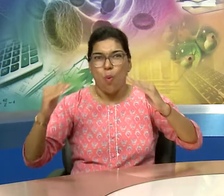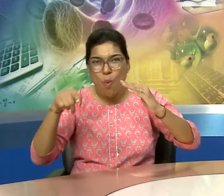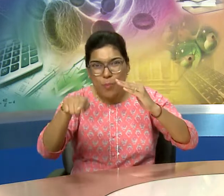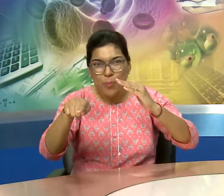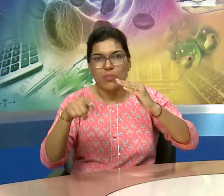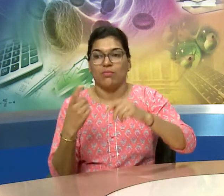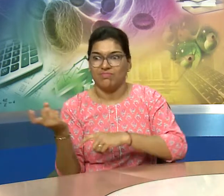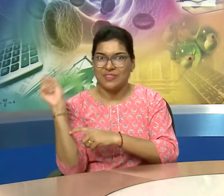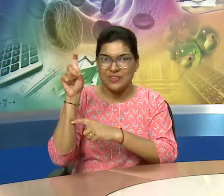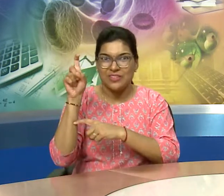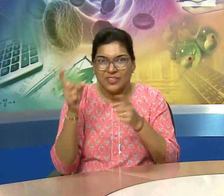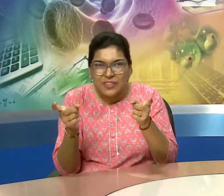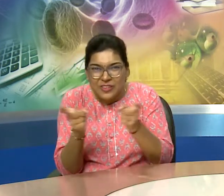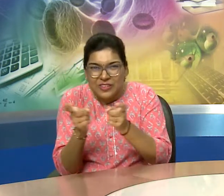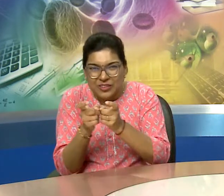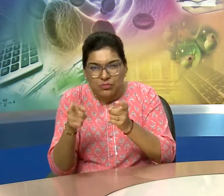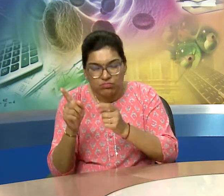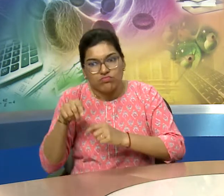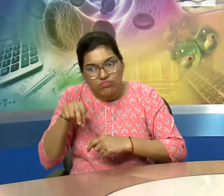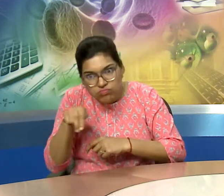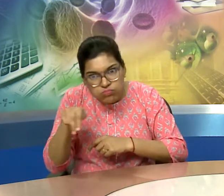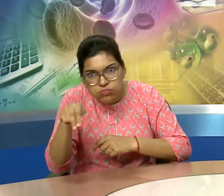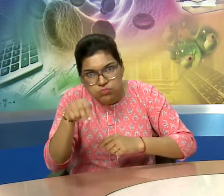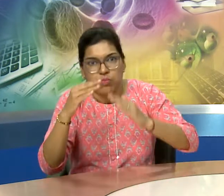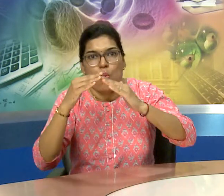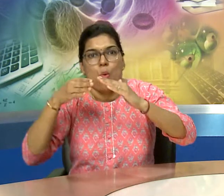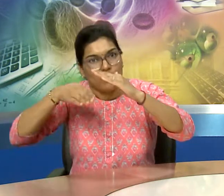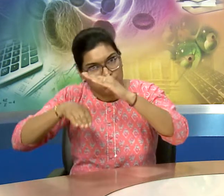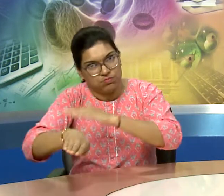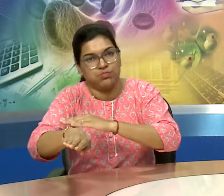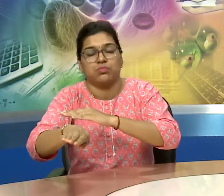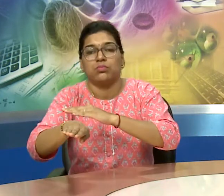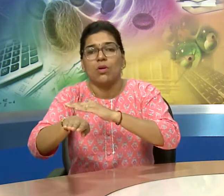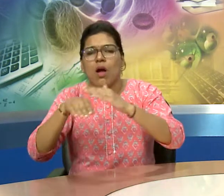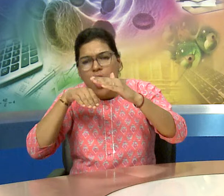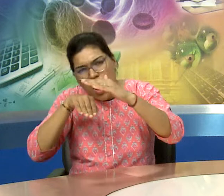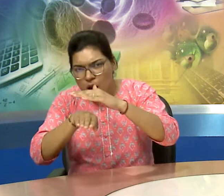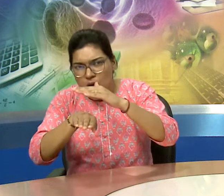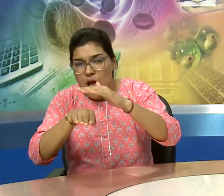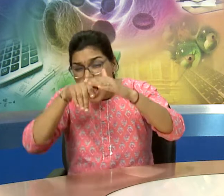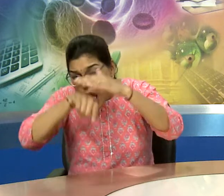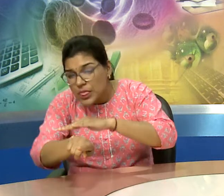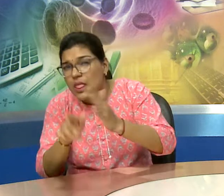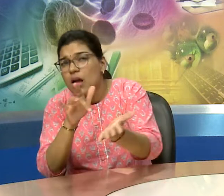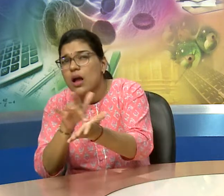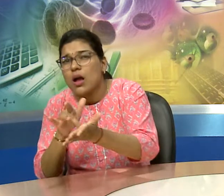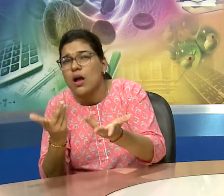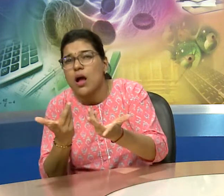a scorpion had taken shelter under a sack of rice,